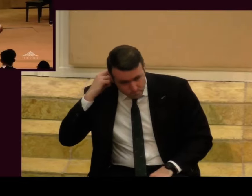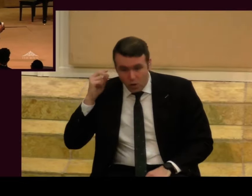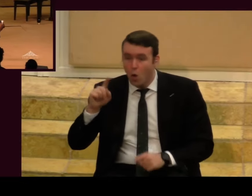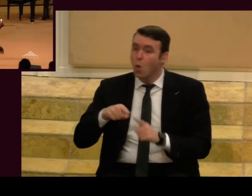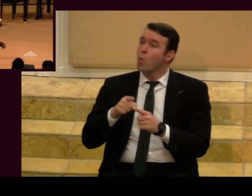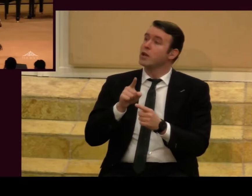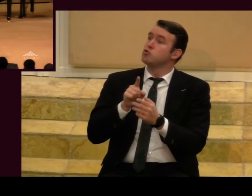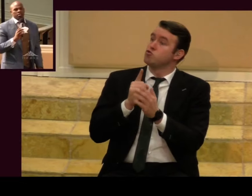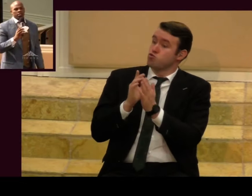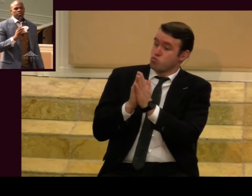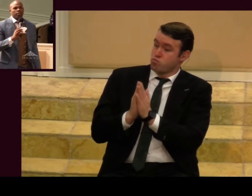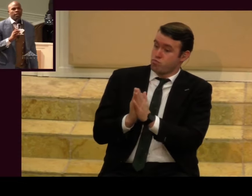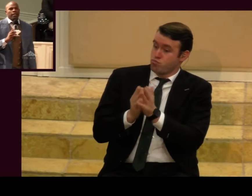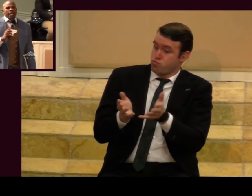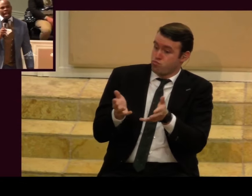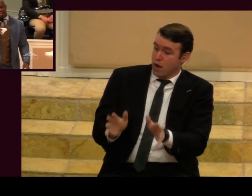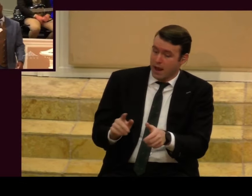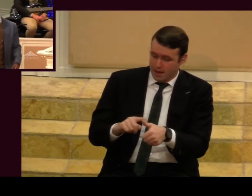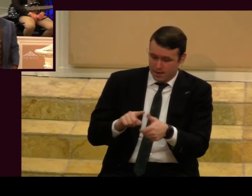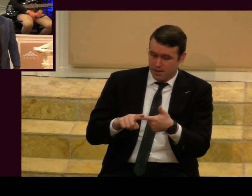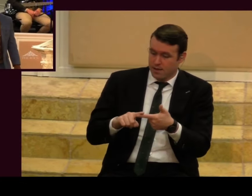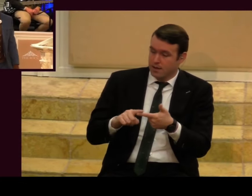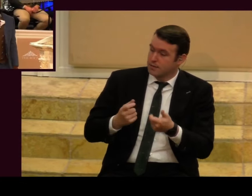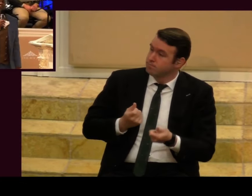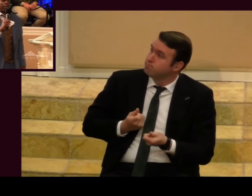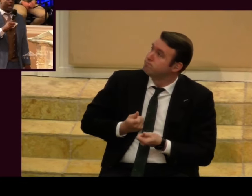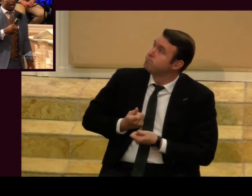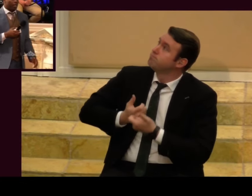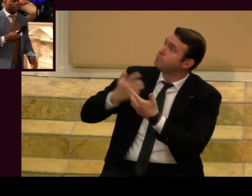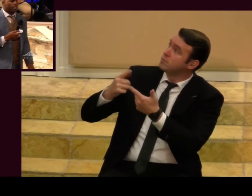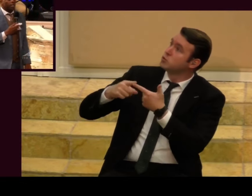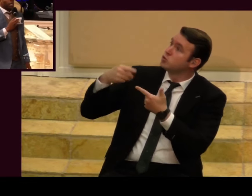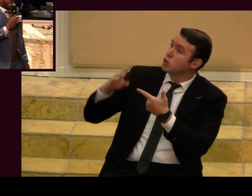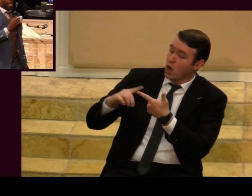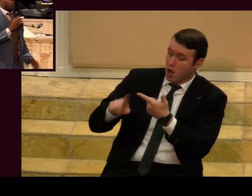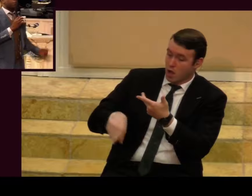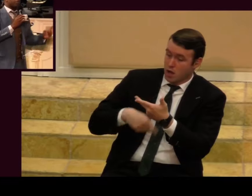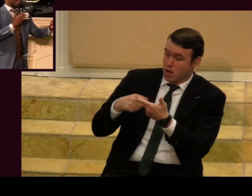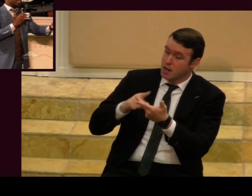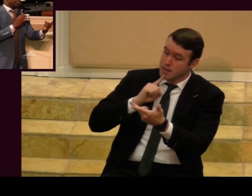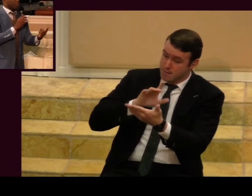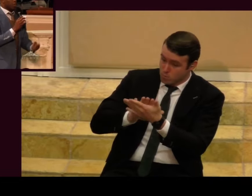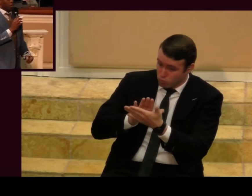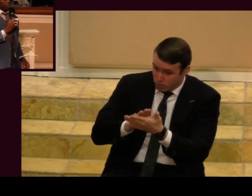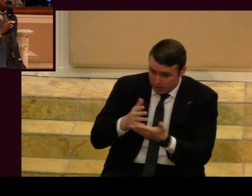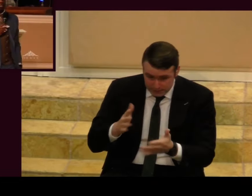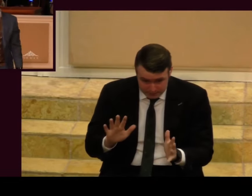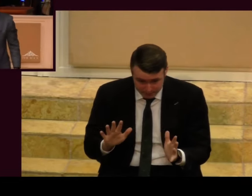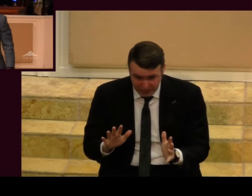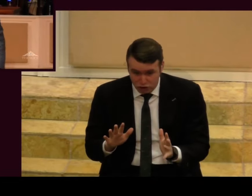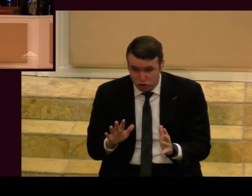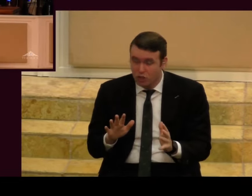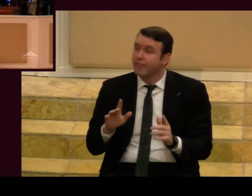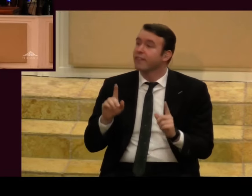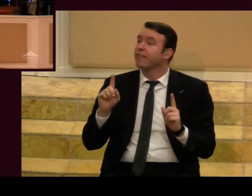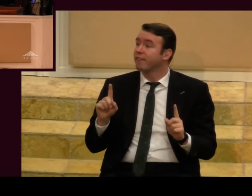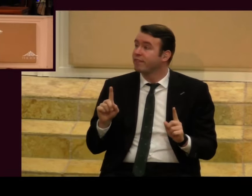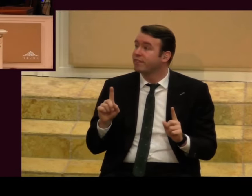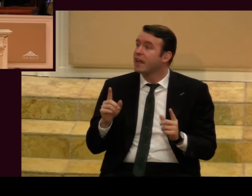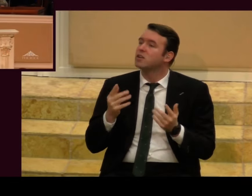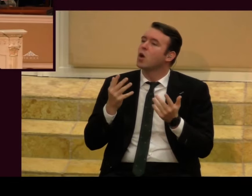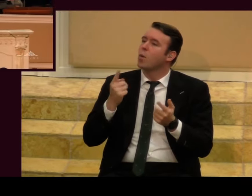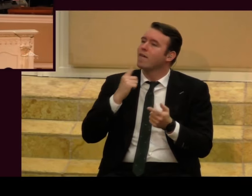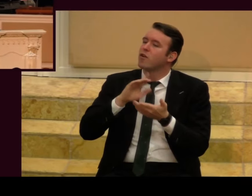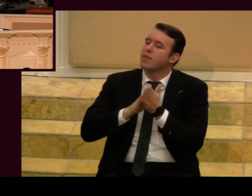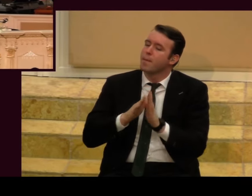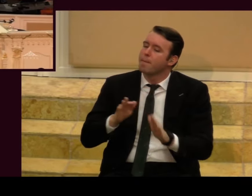He said, and once you pray and you've supplicated before God and you praise the Lord, he said, then you